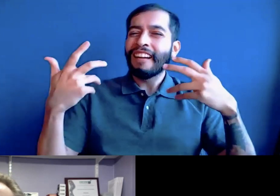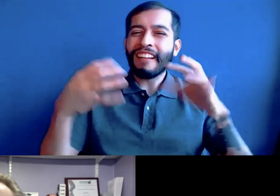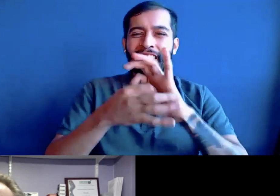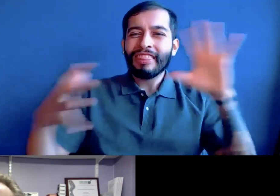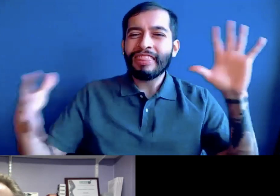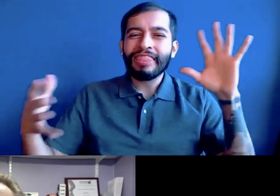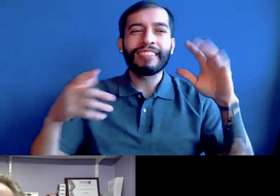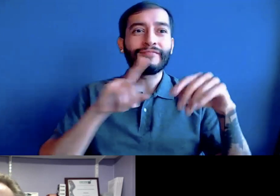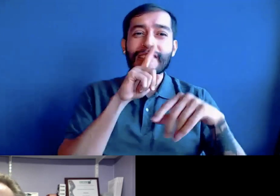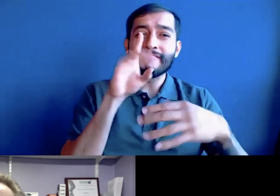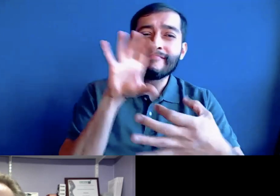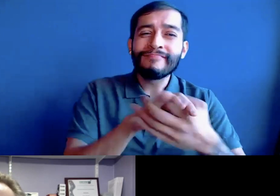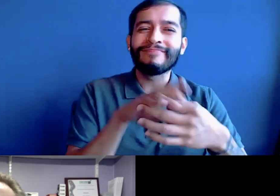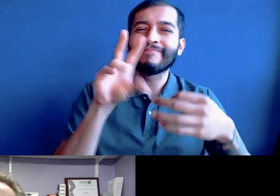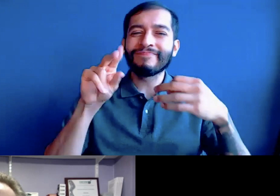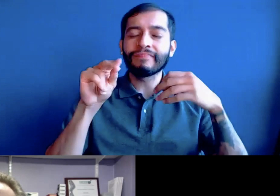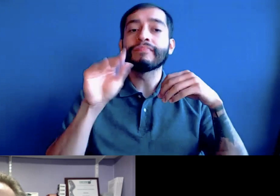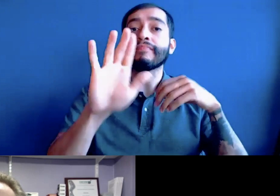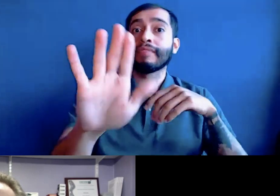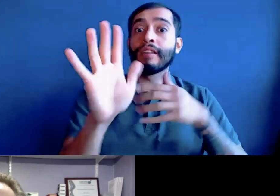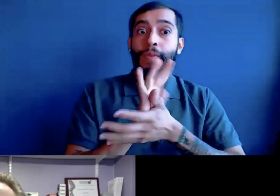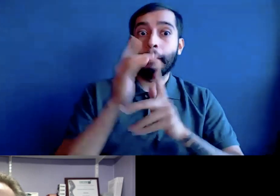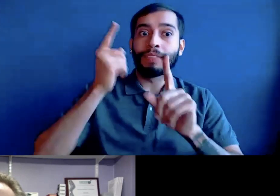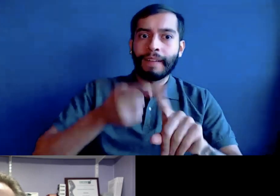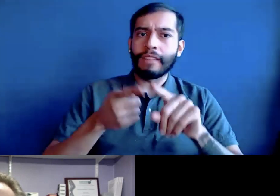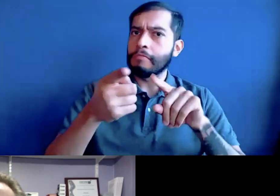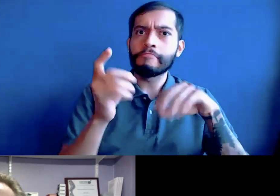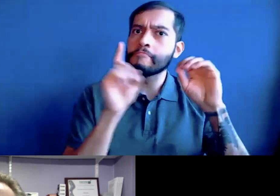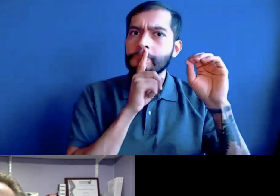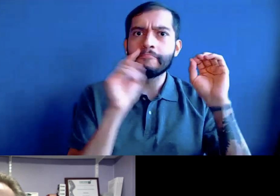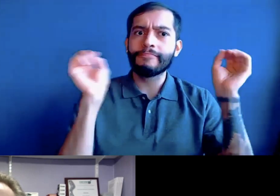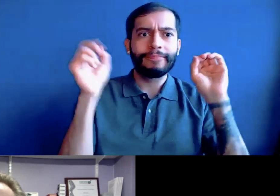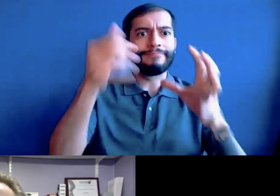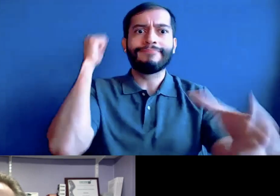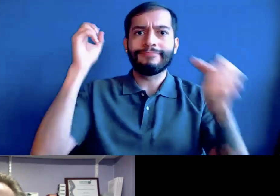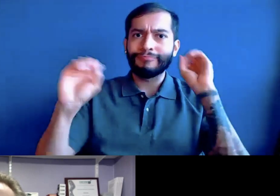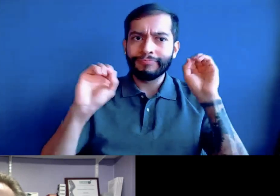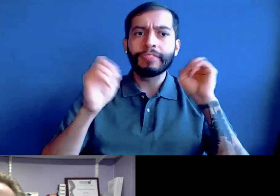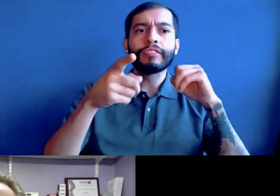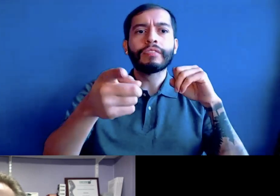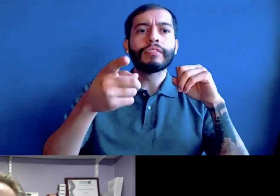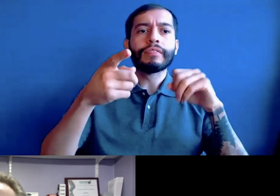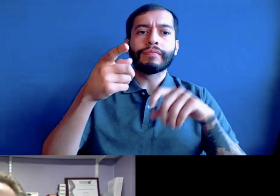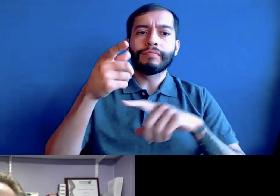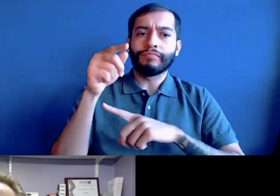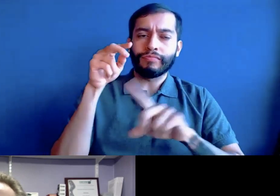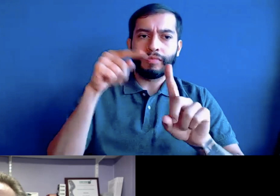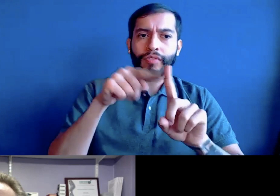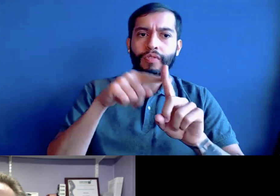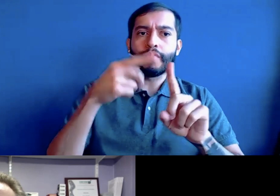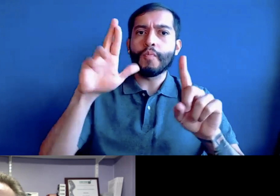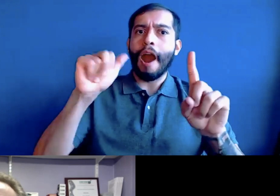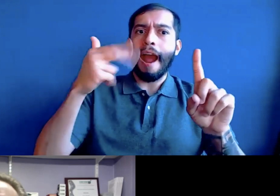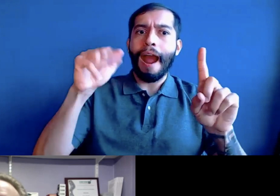is that it's not that at all. Like you said, Graham had a big part in that, and obviously that's one of the key elements. I think that's